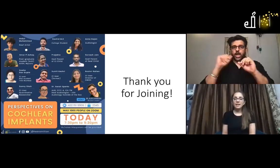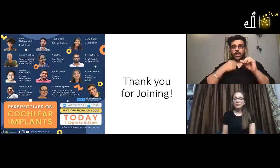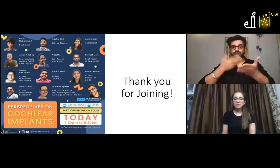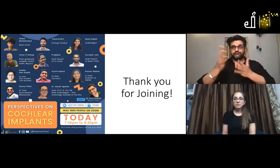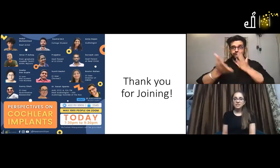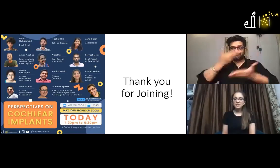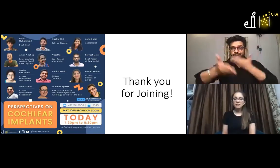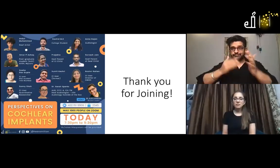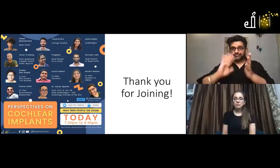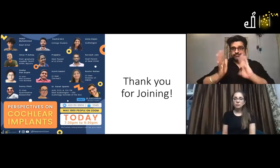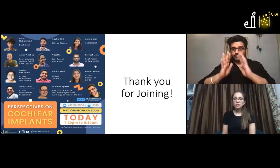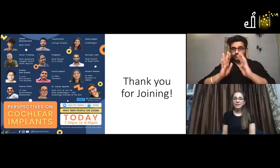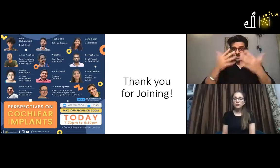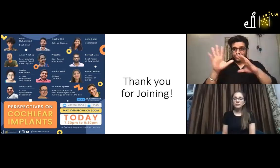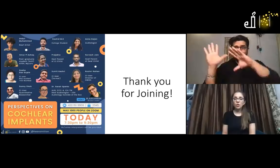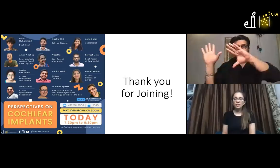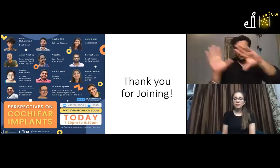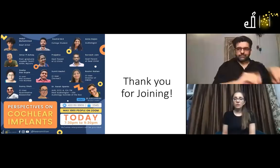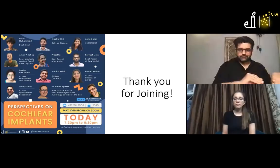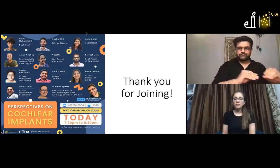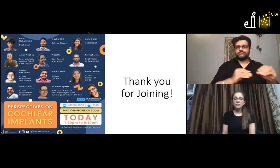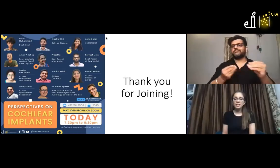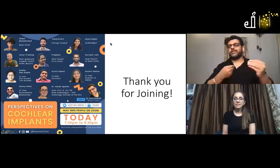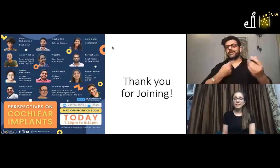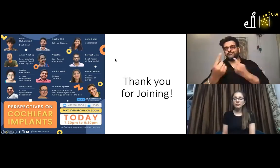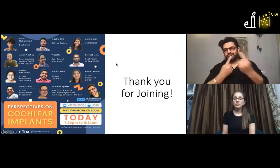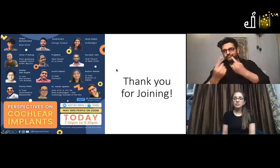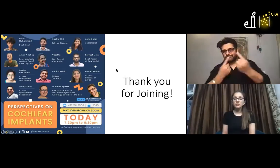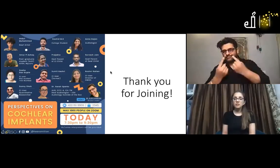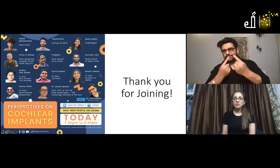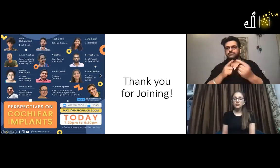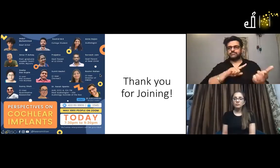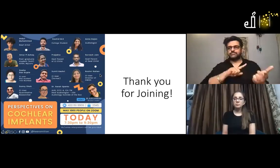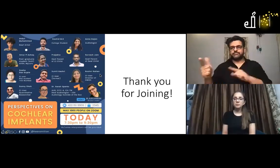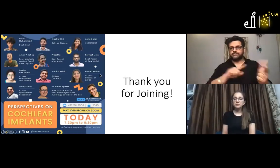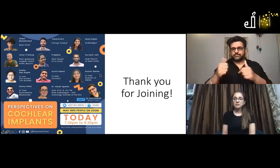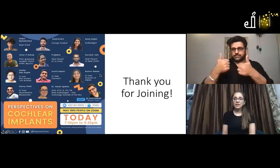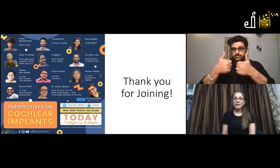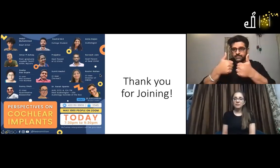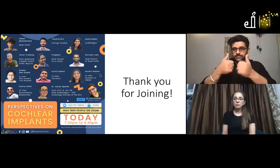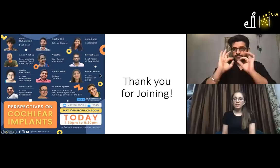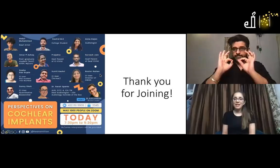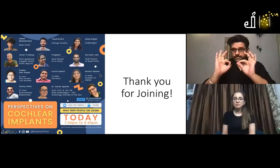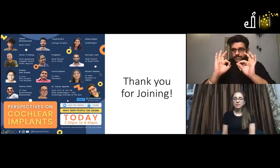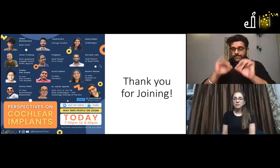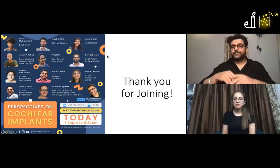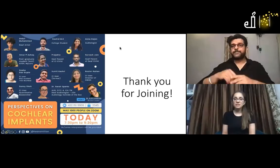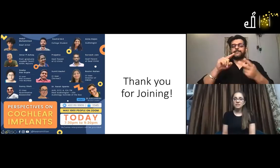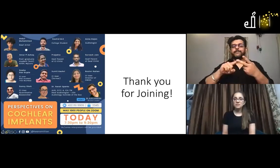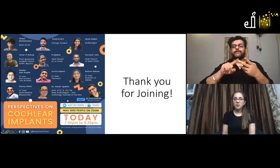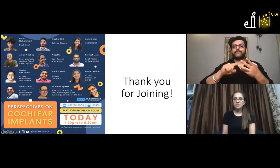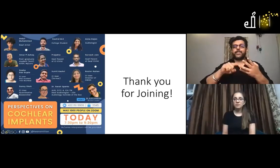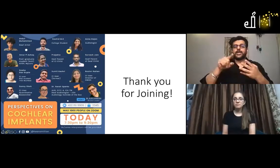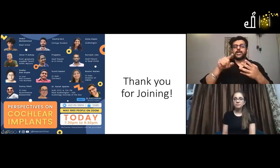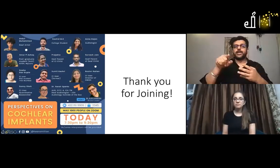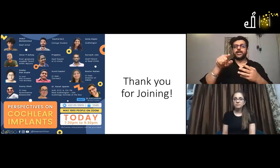I have a PPT which I will be talking about first, and then we will turn off the PPT and have the presenters